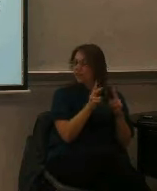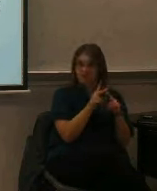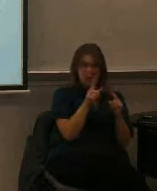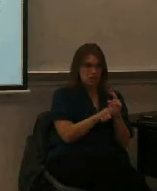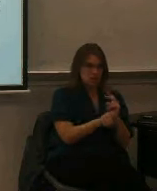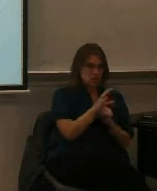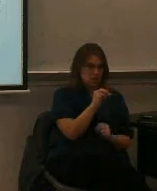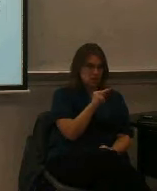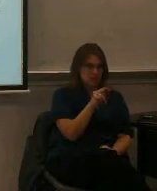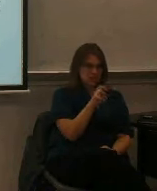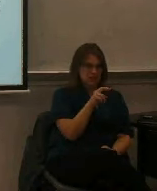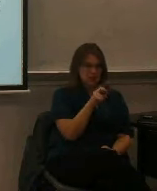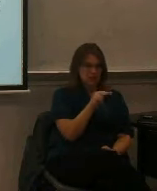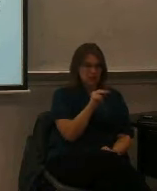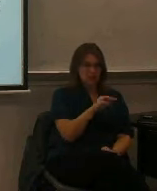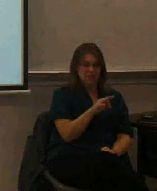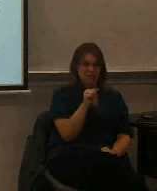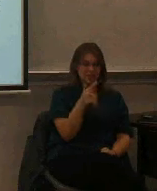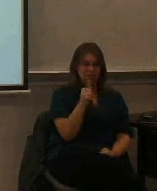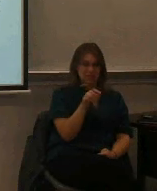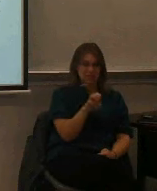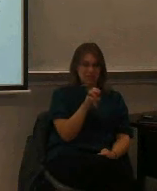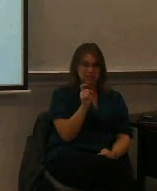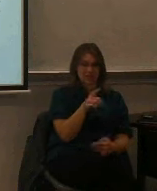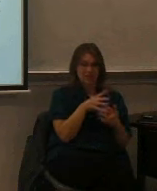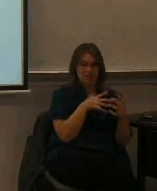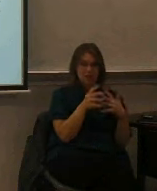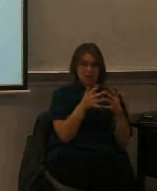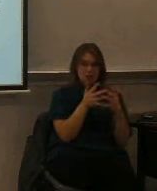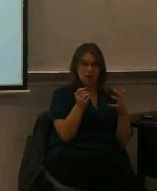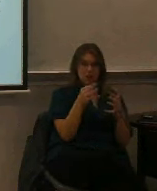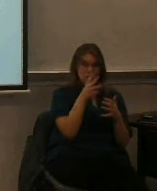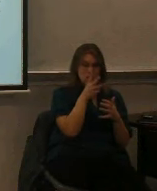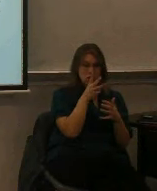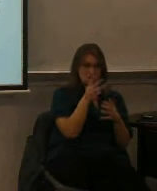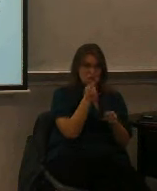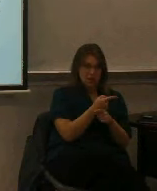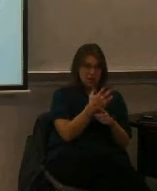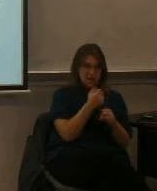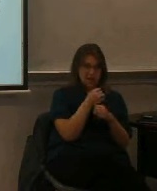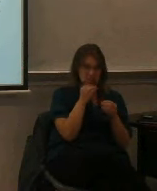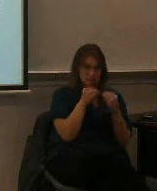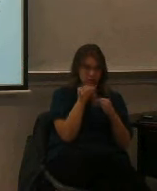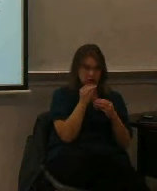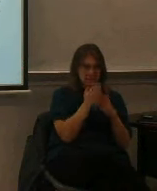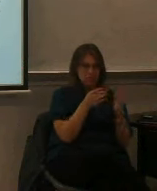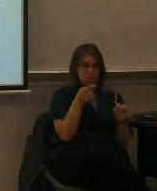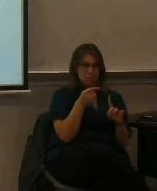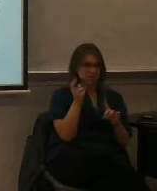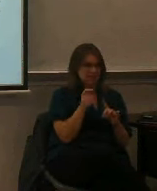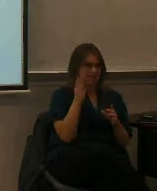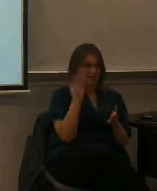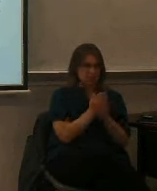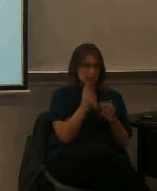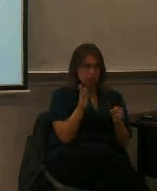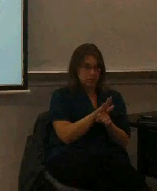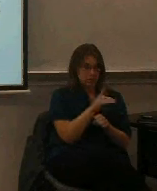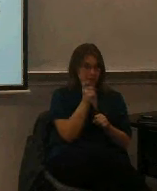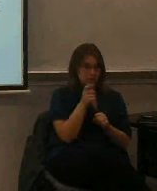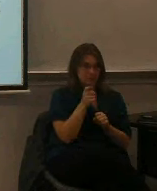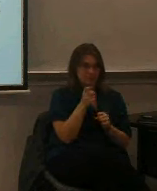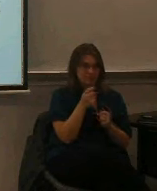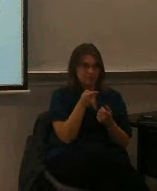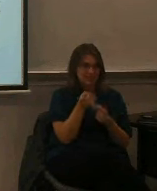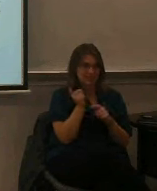low concentrations of algae, they've got to filter a lot of water, right, to get the food. And at some point, this is going to actually stop completely because they're